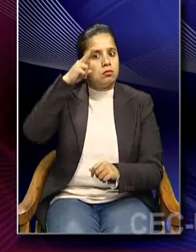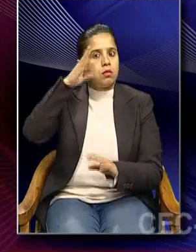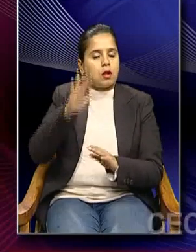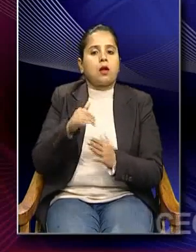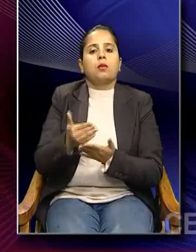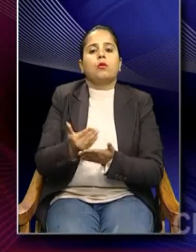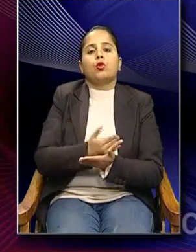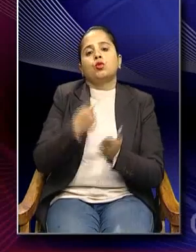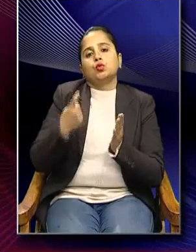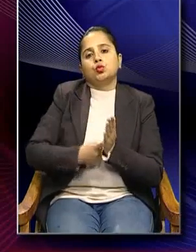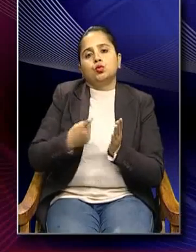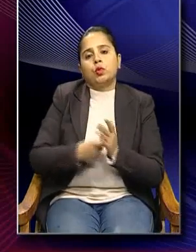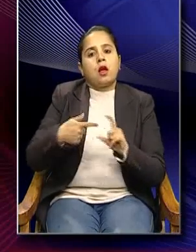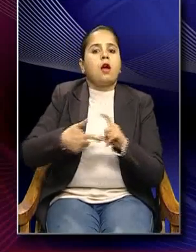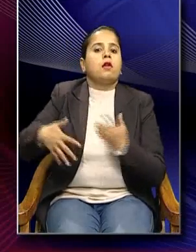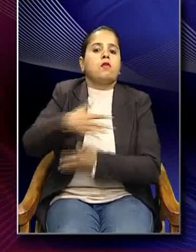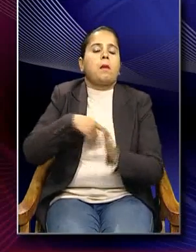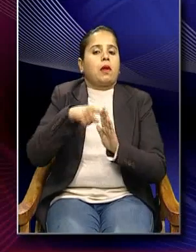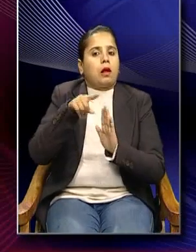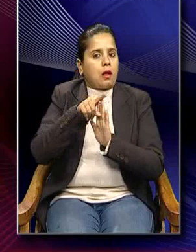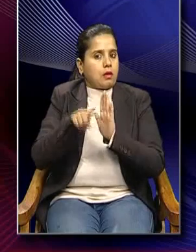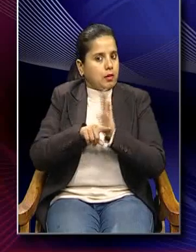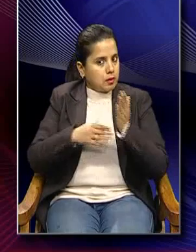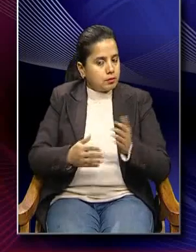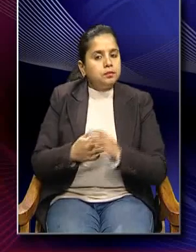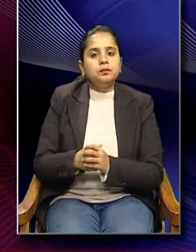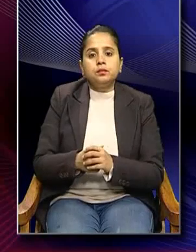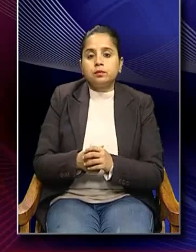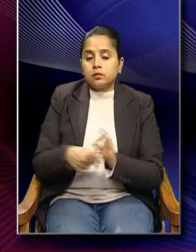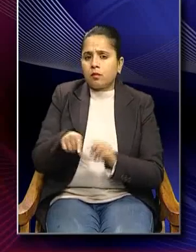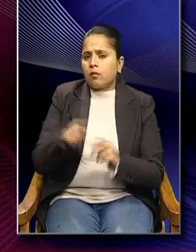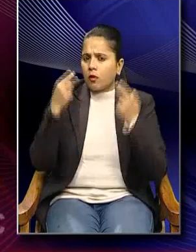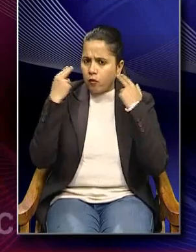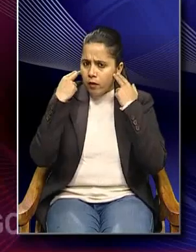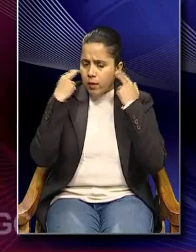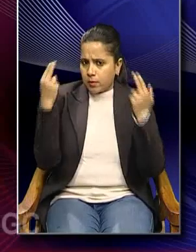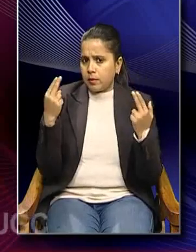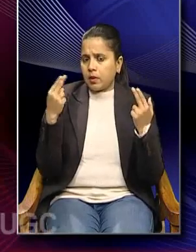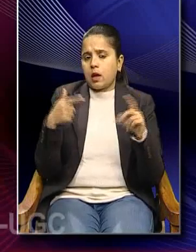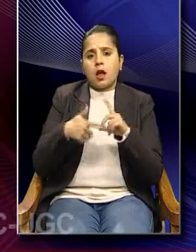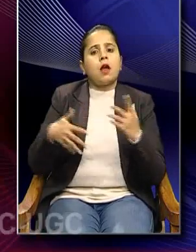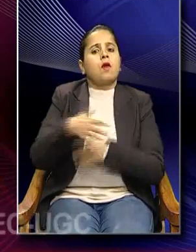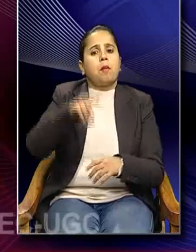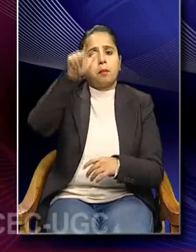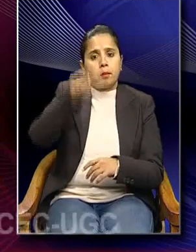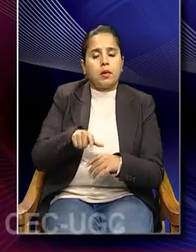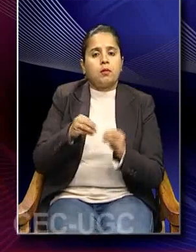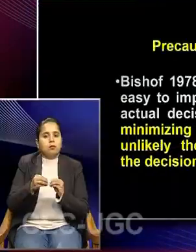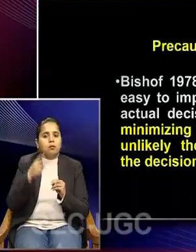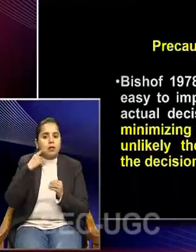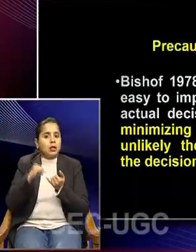precautionary principle of environmental ethics. Now, there is a famous environmentalist, Bischoff,